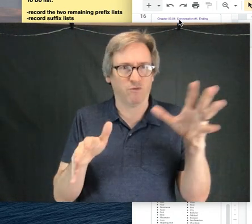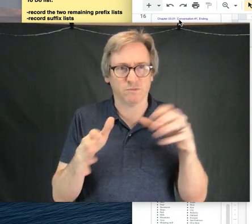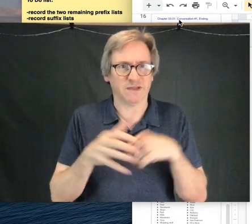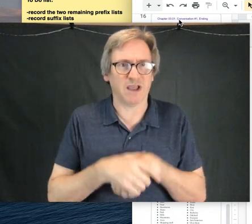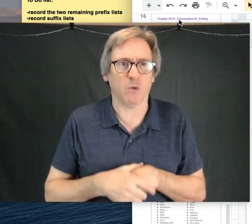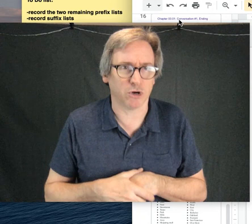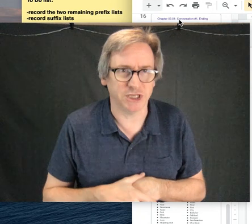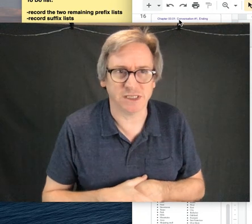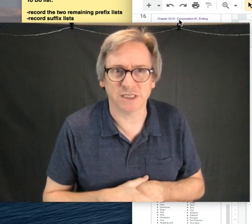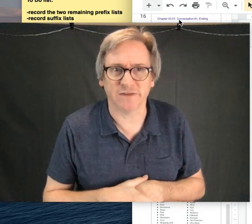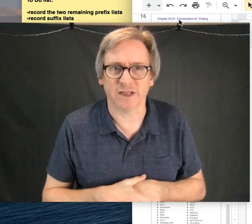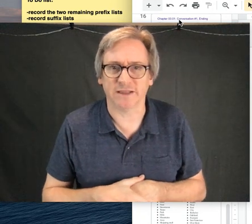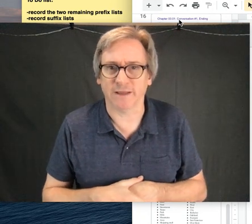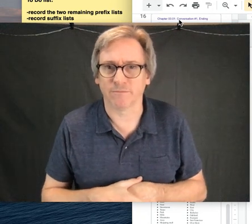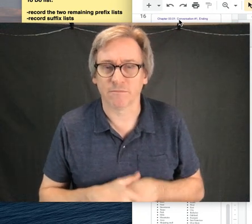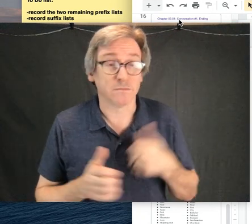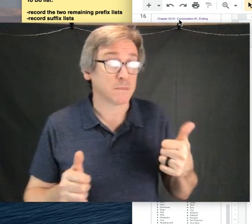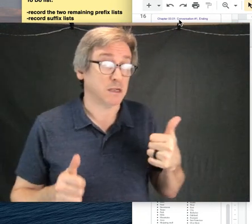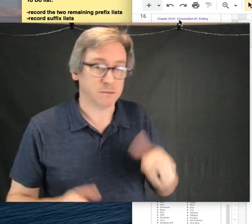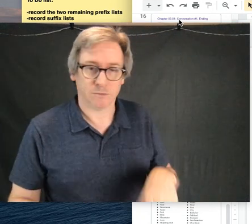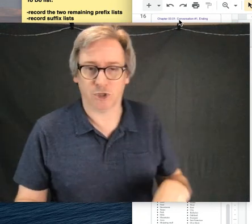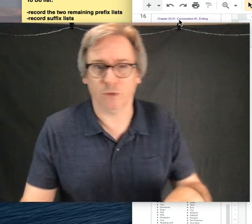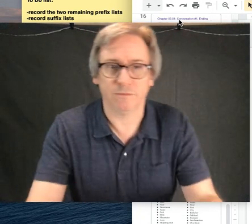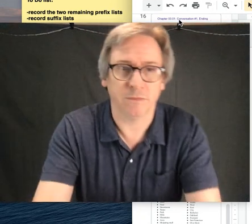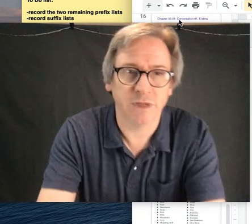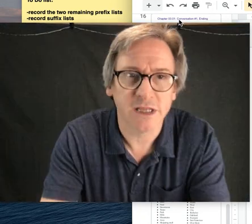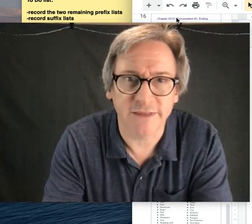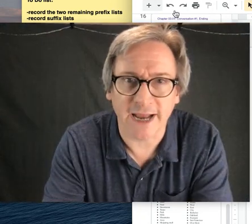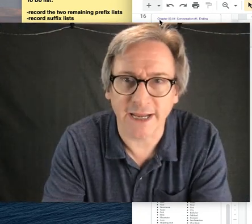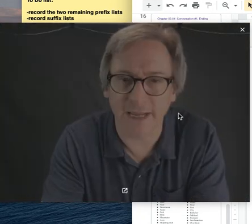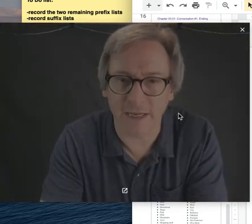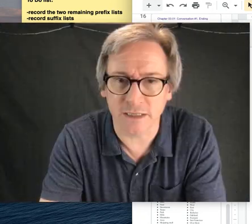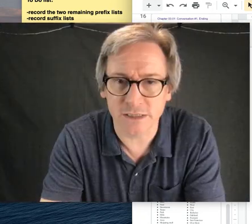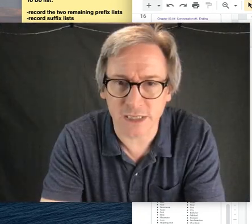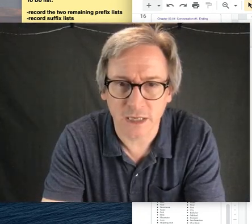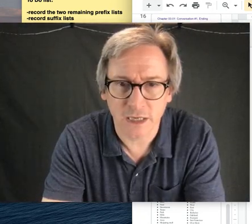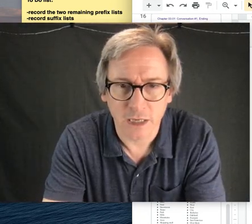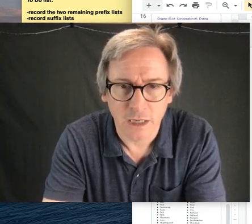any other forms I've got, worksheets and stuff like that. Cool. That is